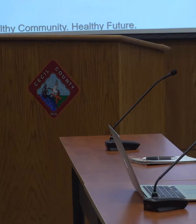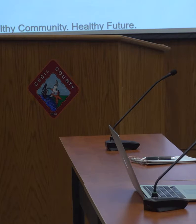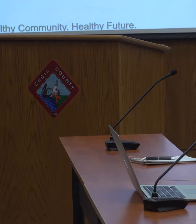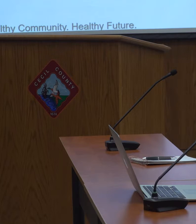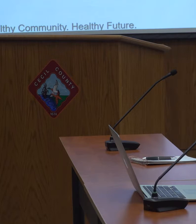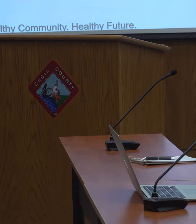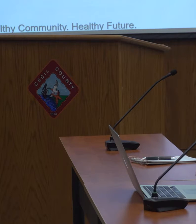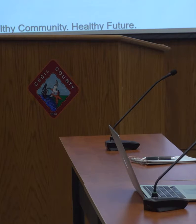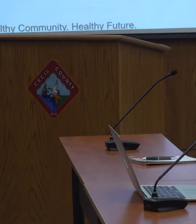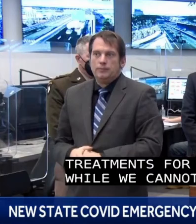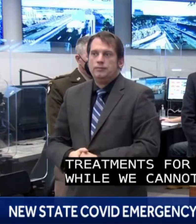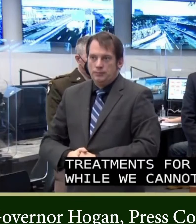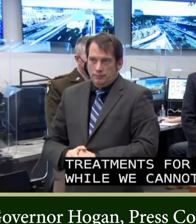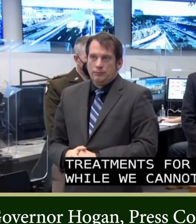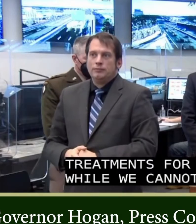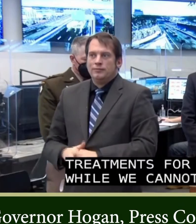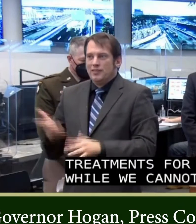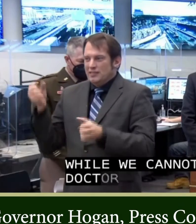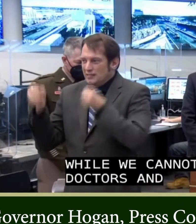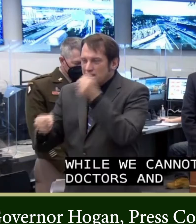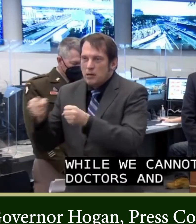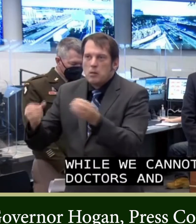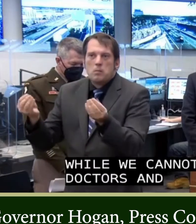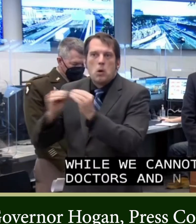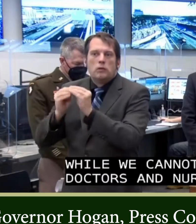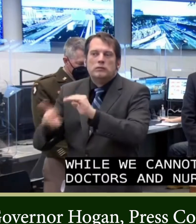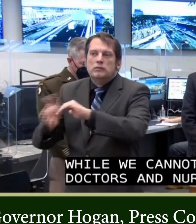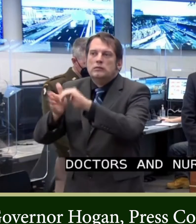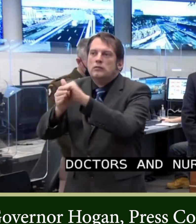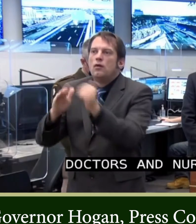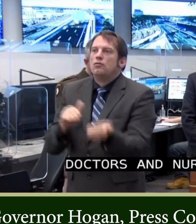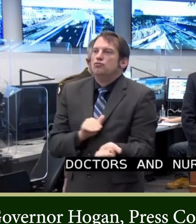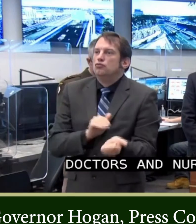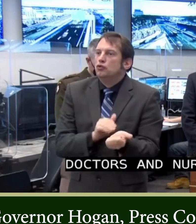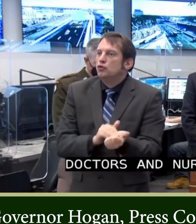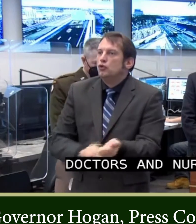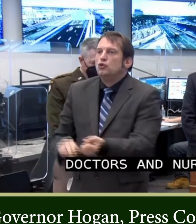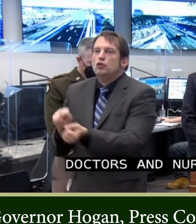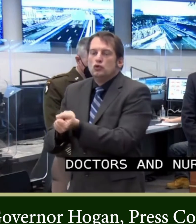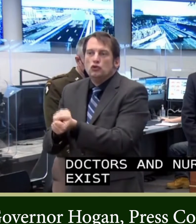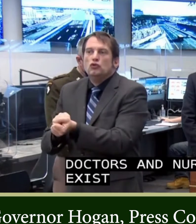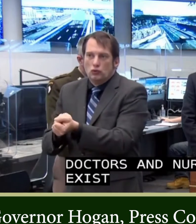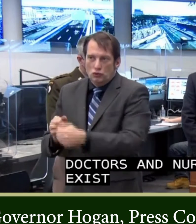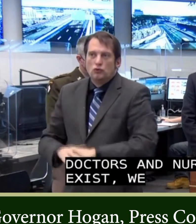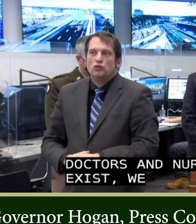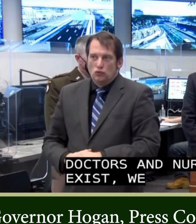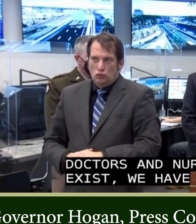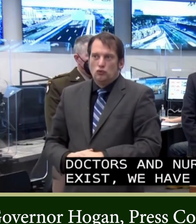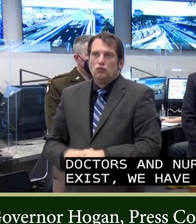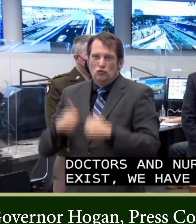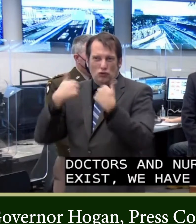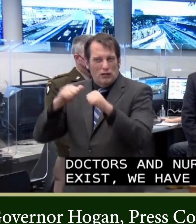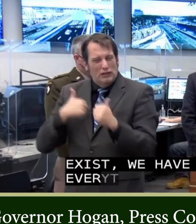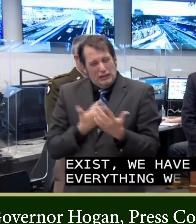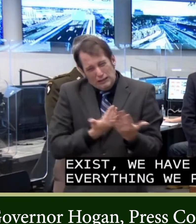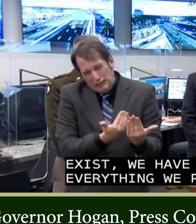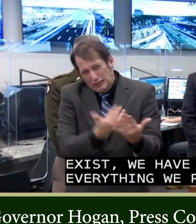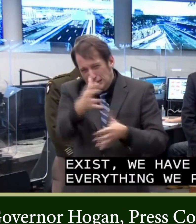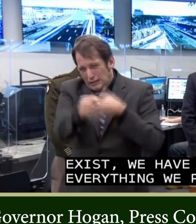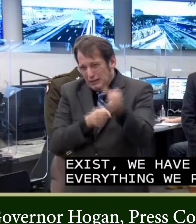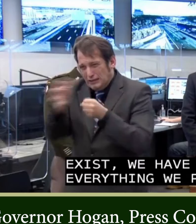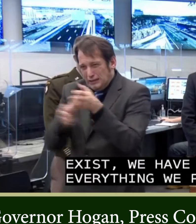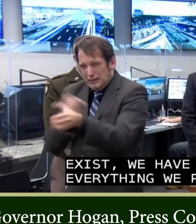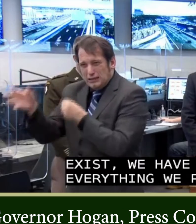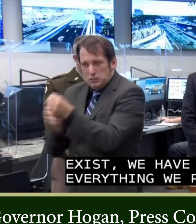severe illness and death. Earlier this week, Governor Hogan declared a 30-day state of emergency. And so the